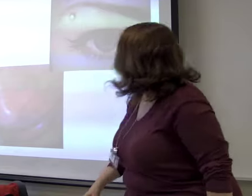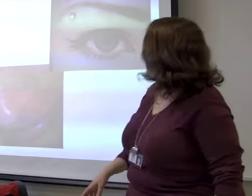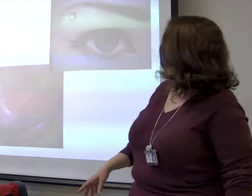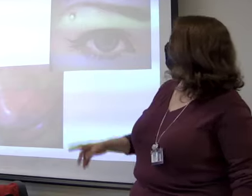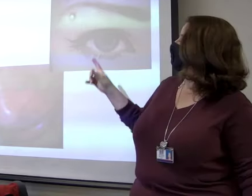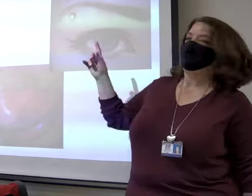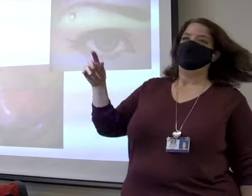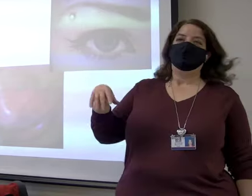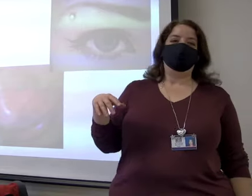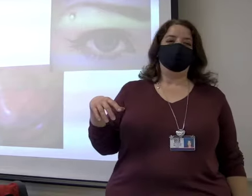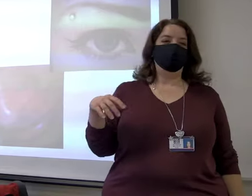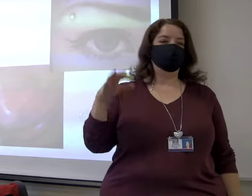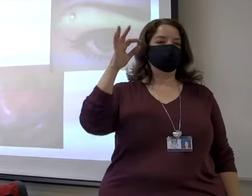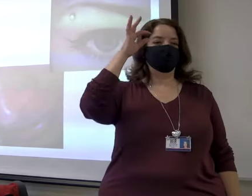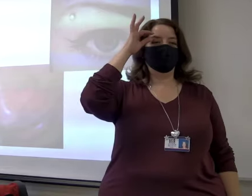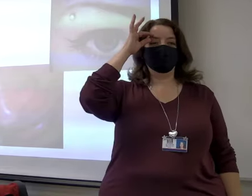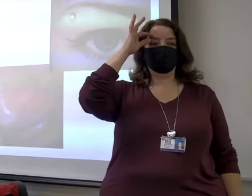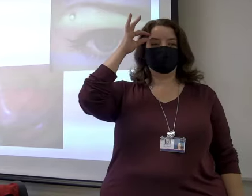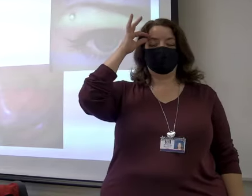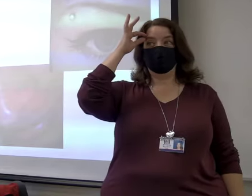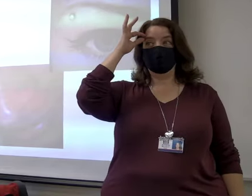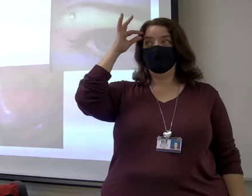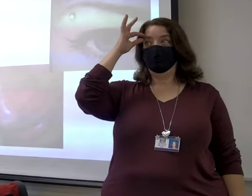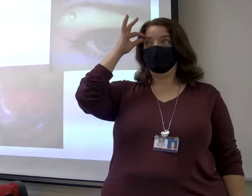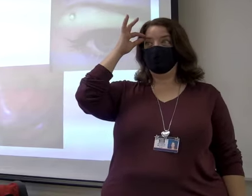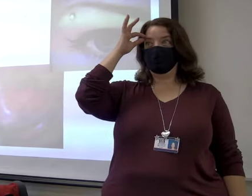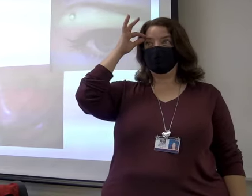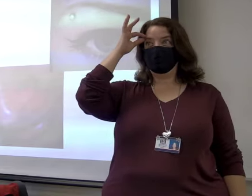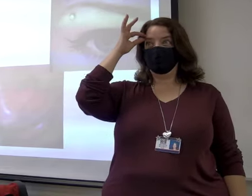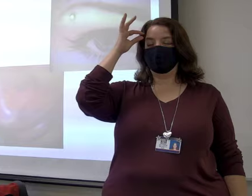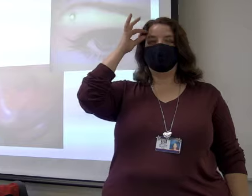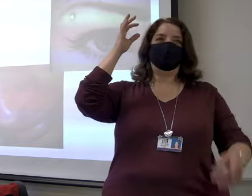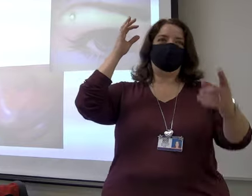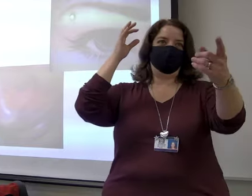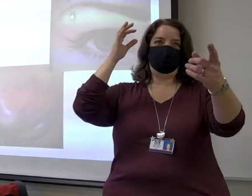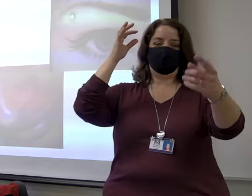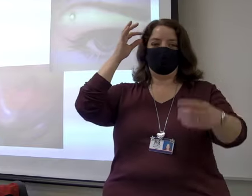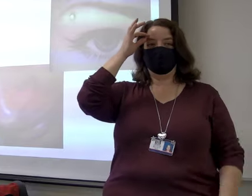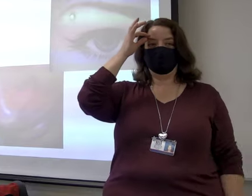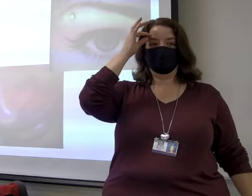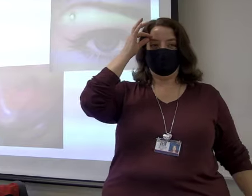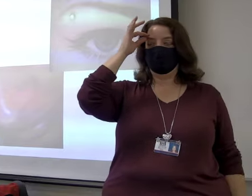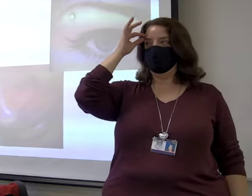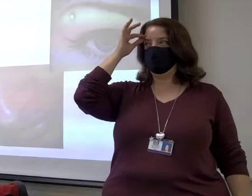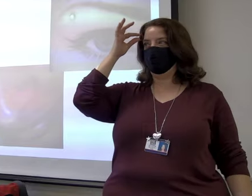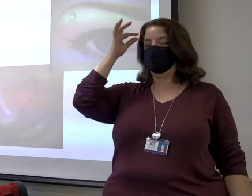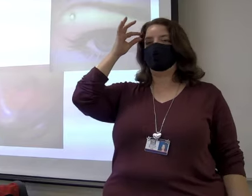boogers. Gross, but all right, your eyebrows pierced. Okay, picking your boogers and eyebrow piercing, both